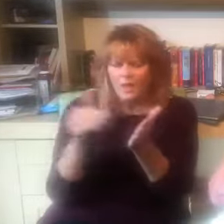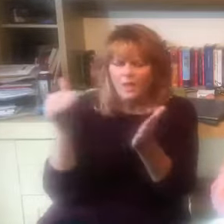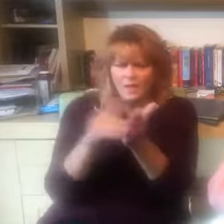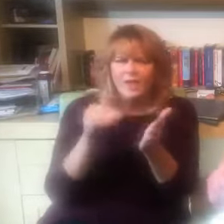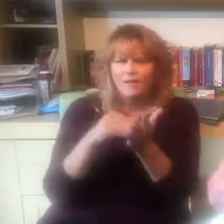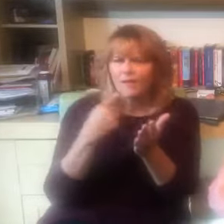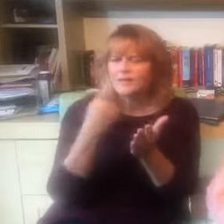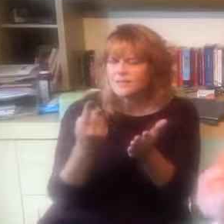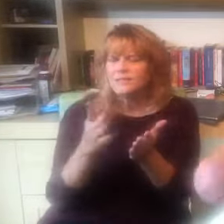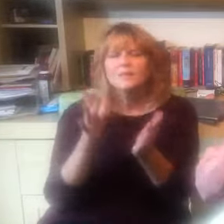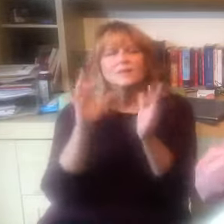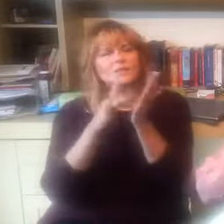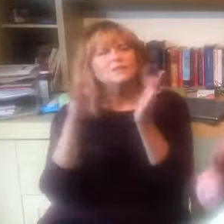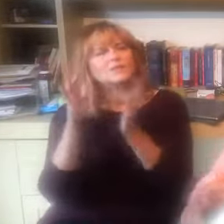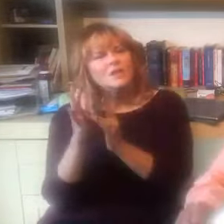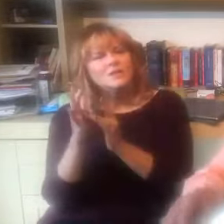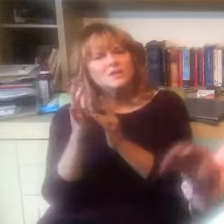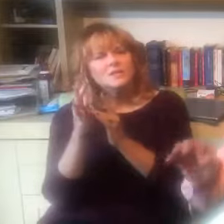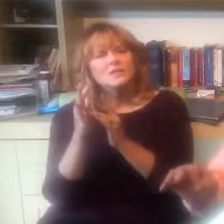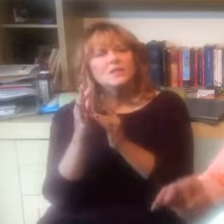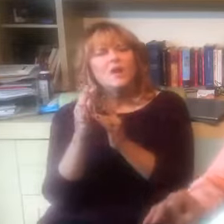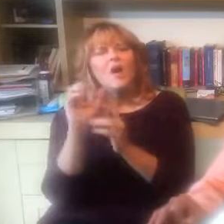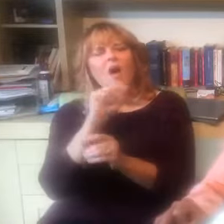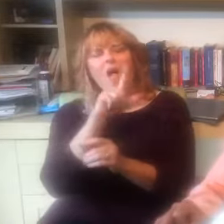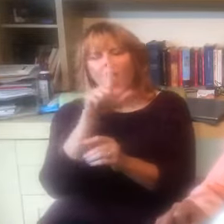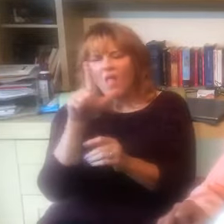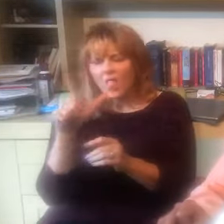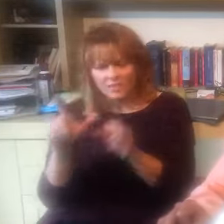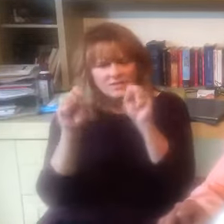what Jesus did, we can all do.